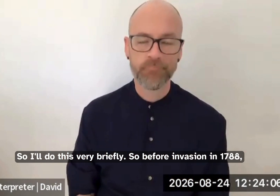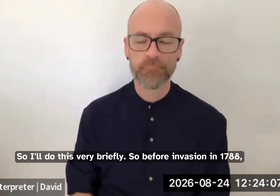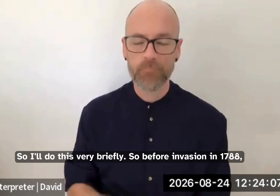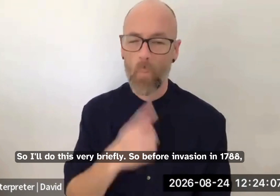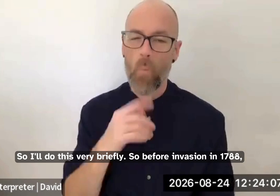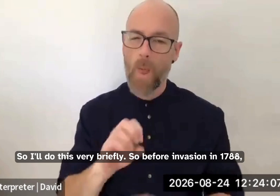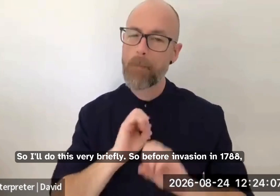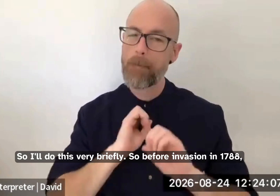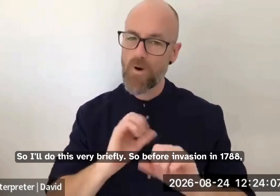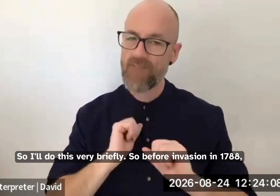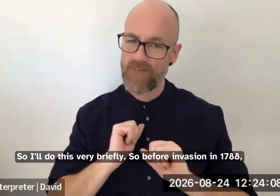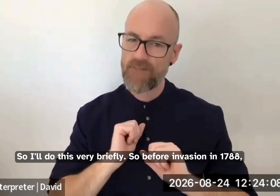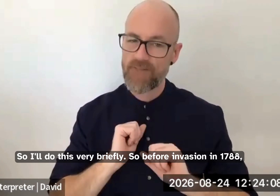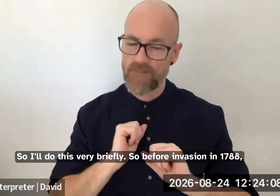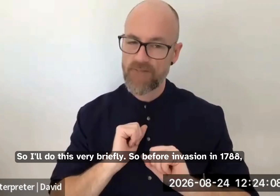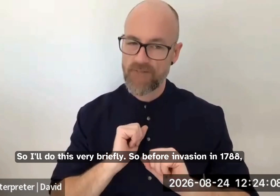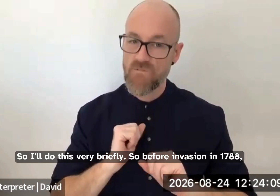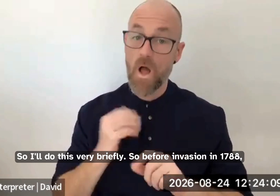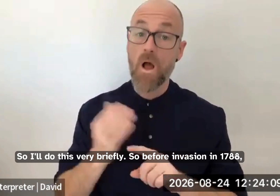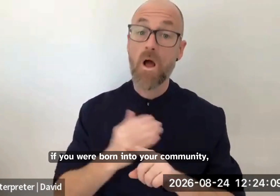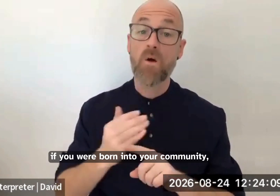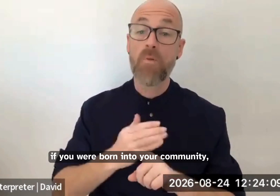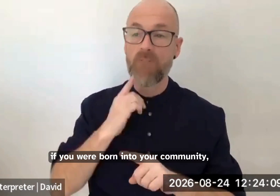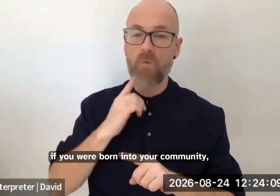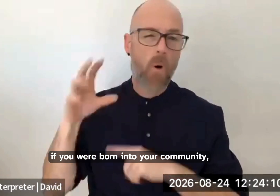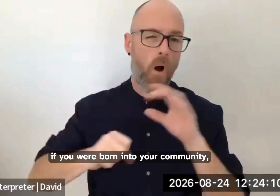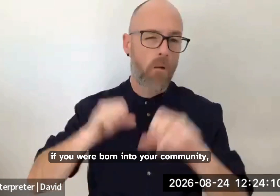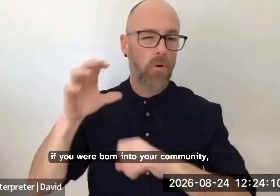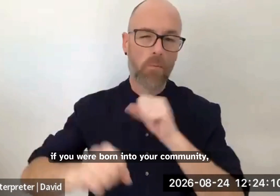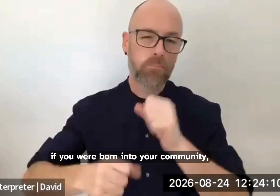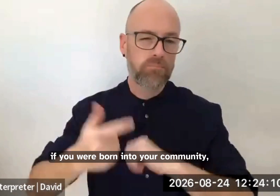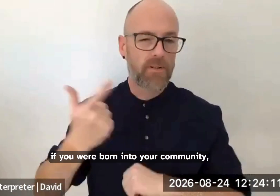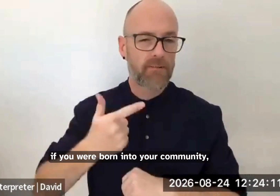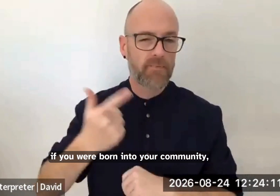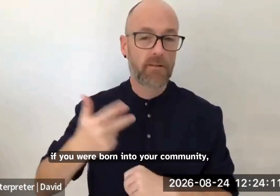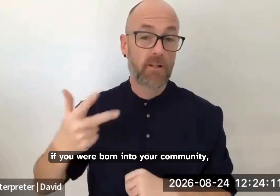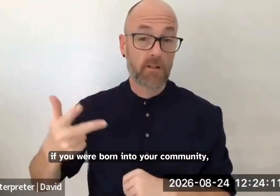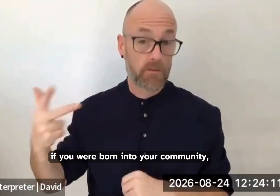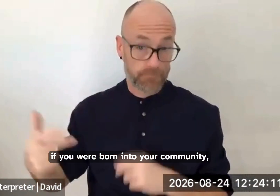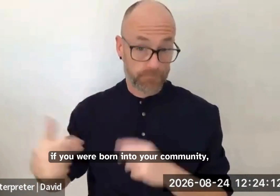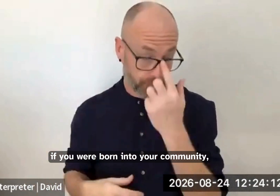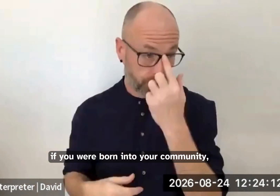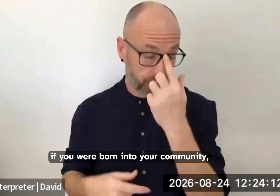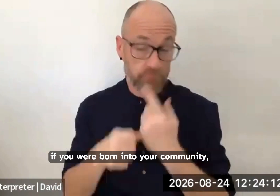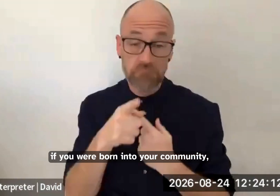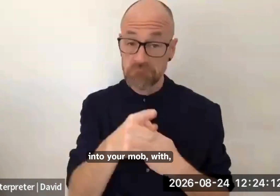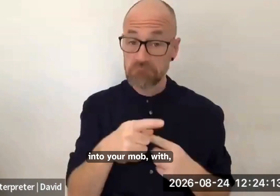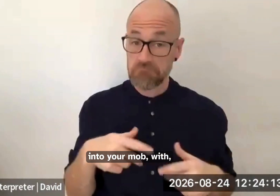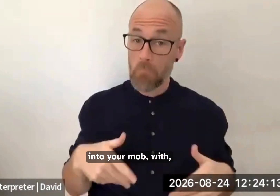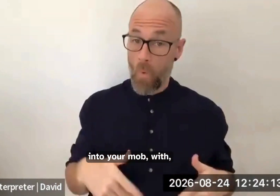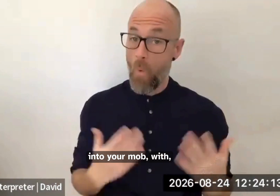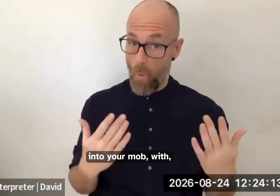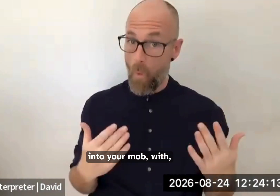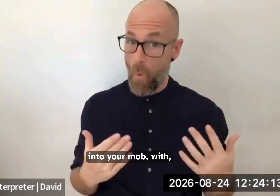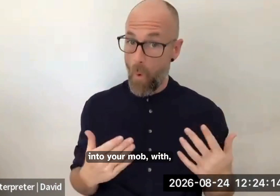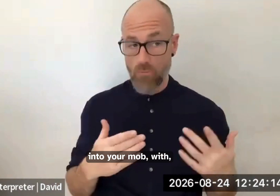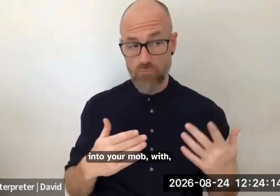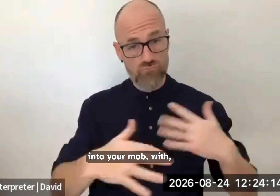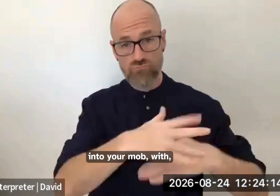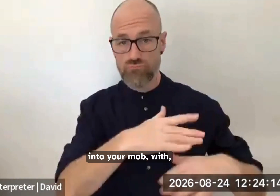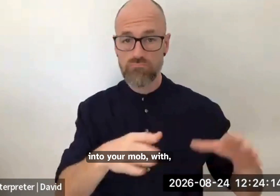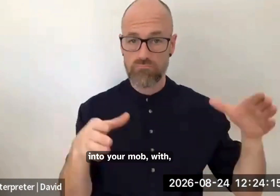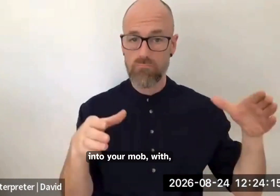So before invasion in 1788, if you were born into your community, into your